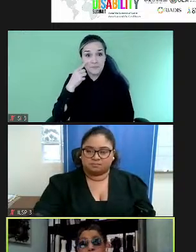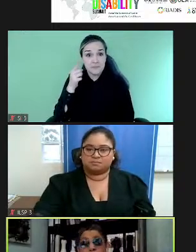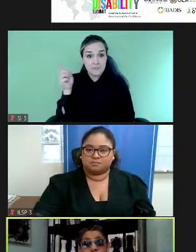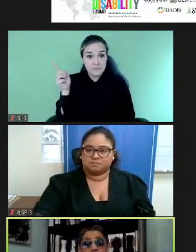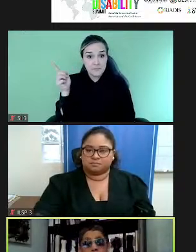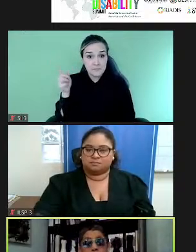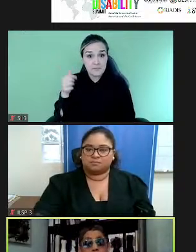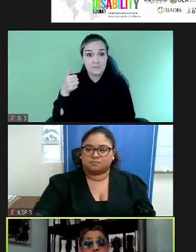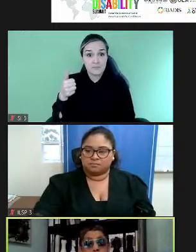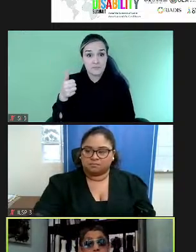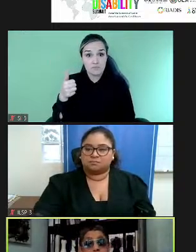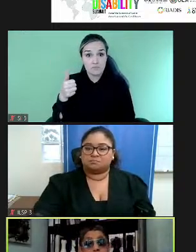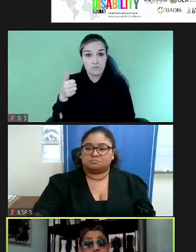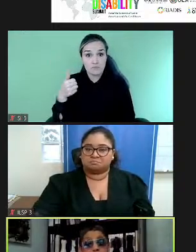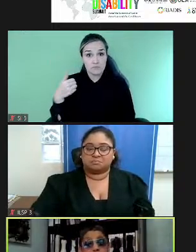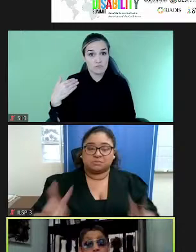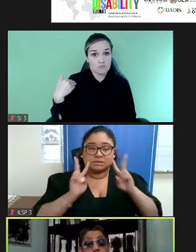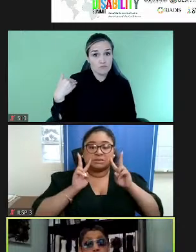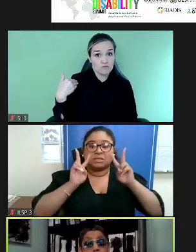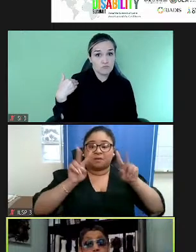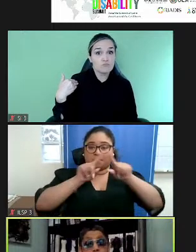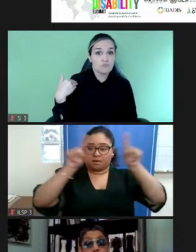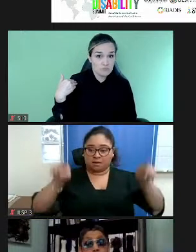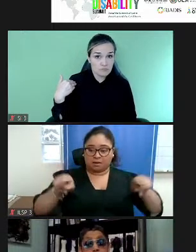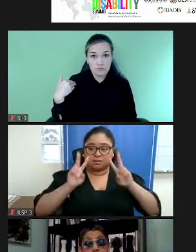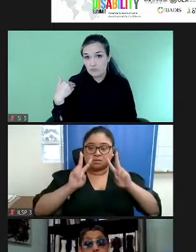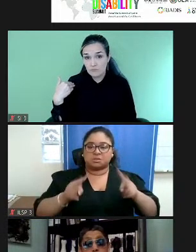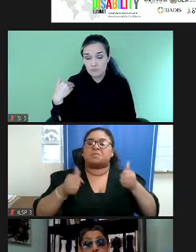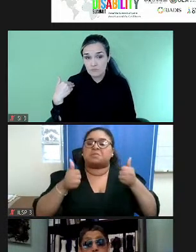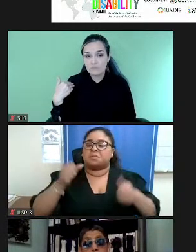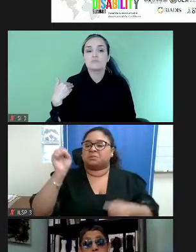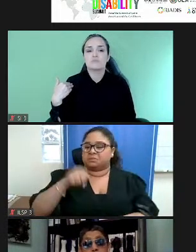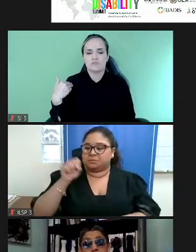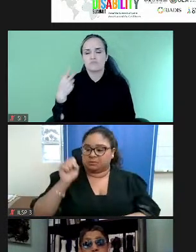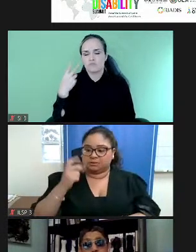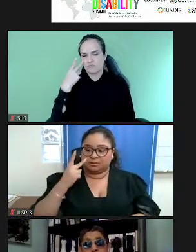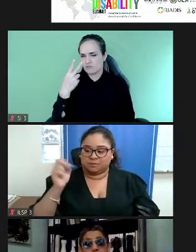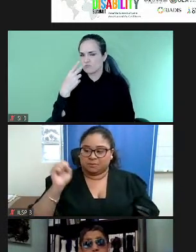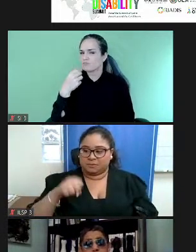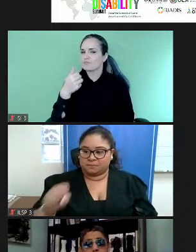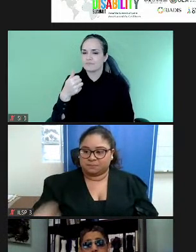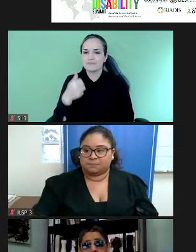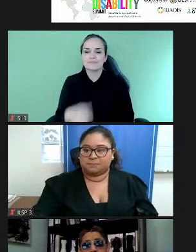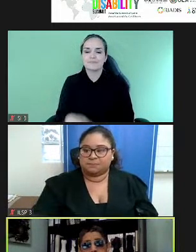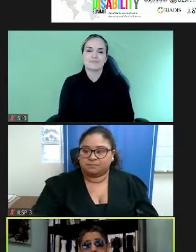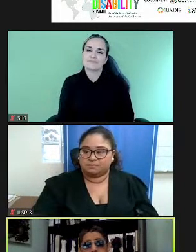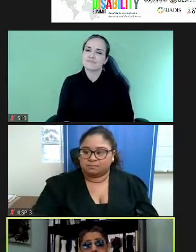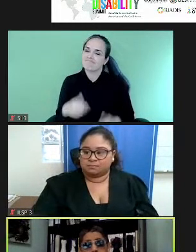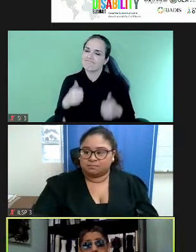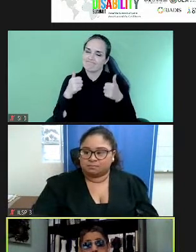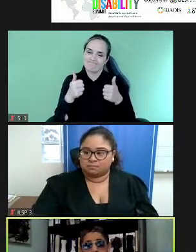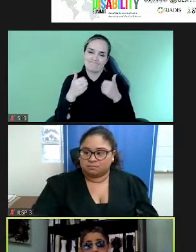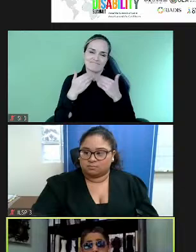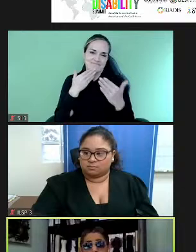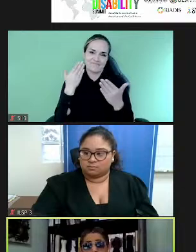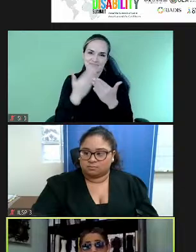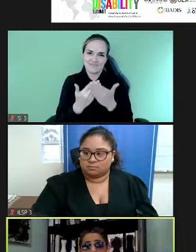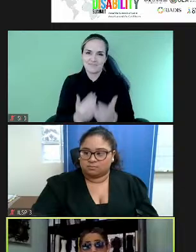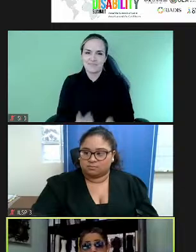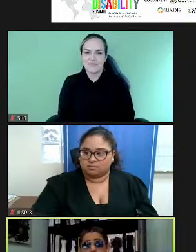can you see the slides can you confirm that please yes we see that victor thank you very